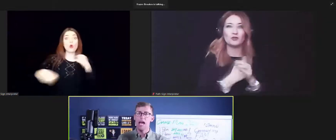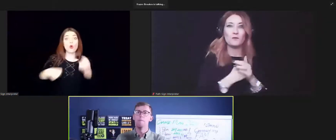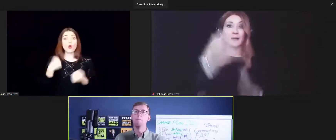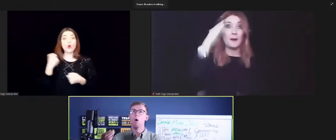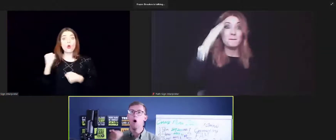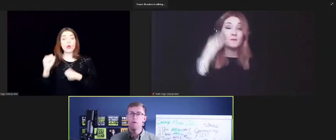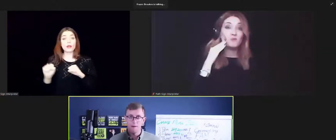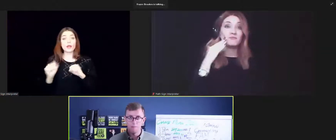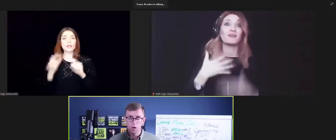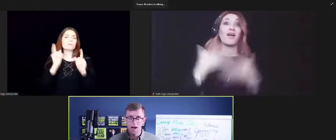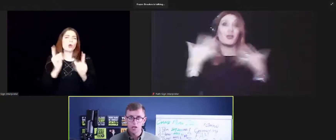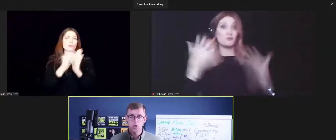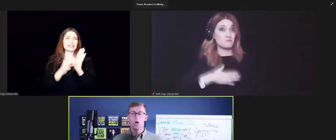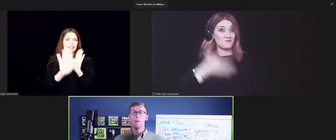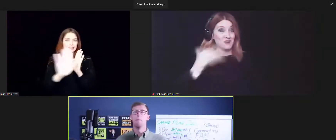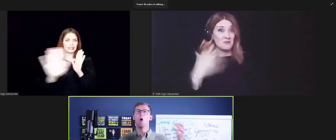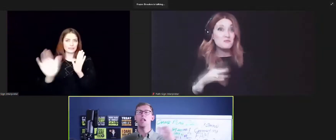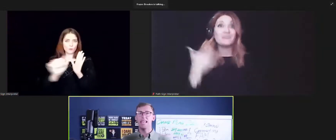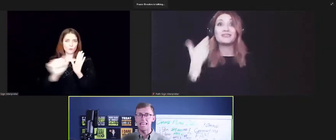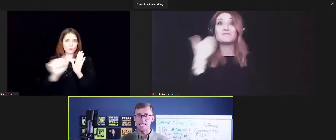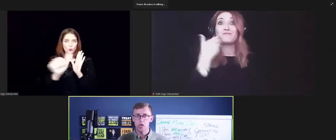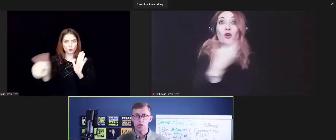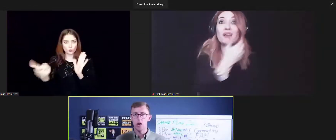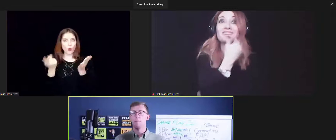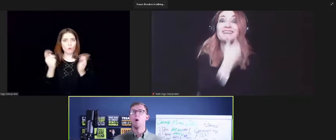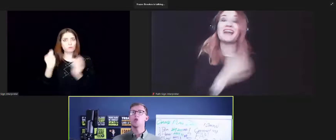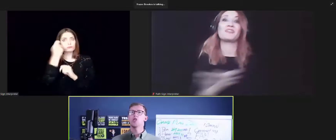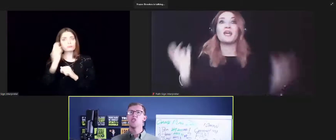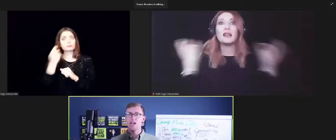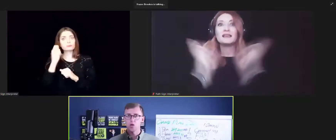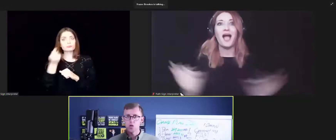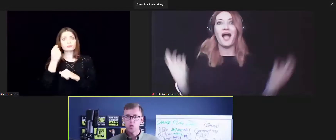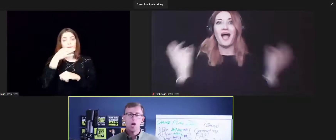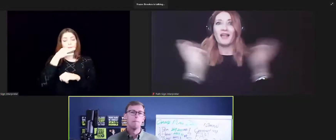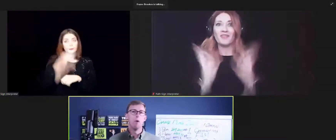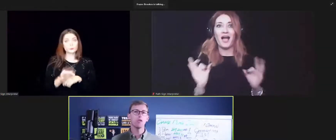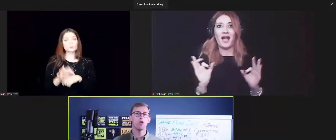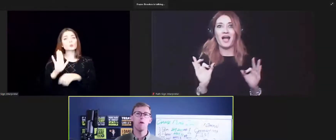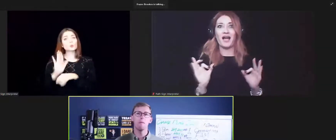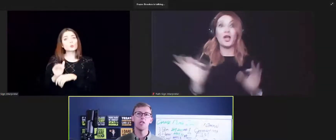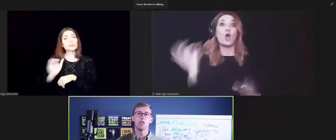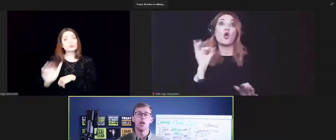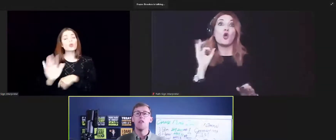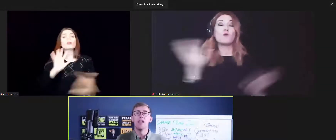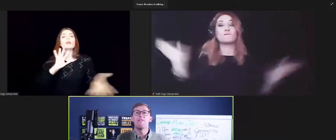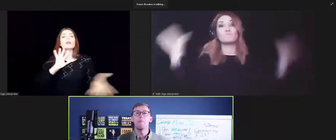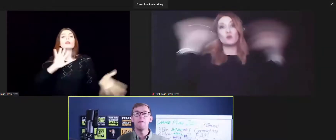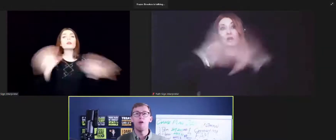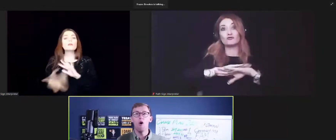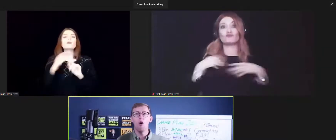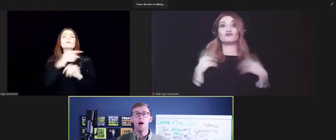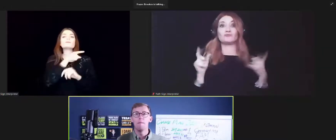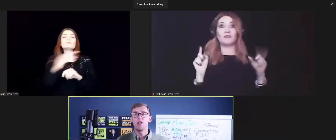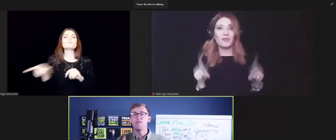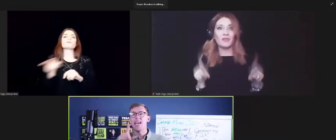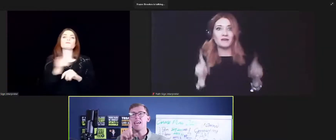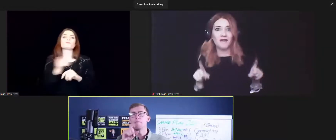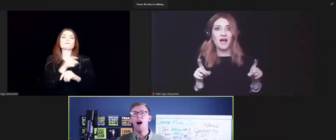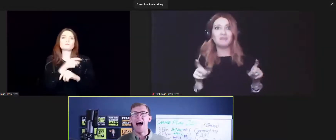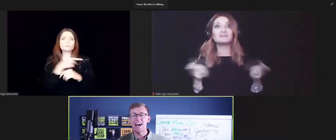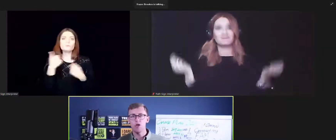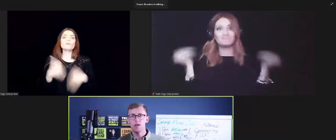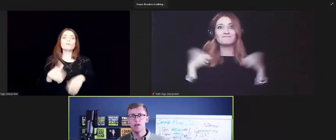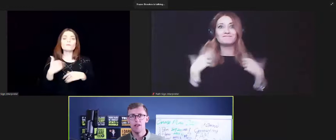will get more friend requests, more leads, more sales, more distributors than ever before because you've taken